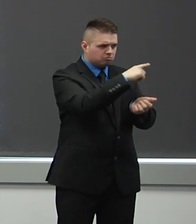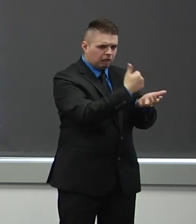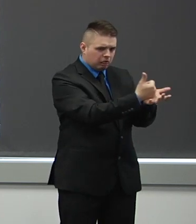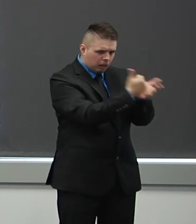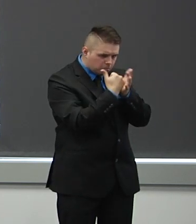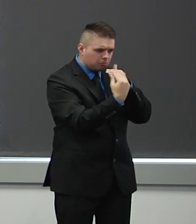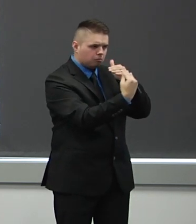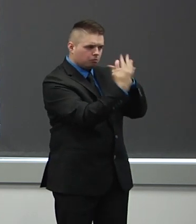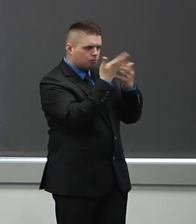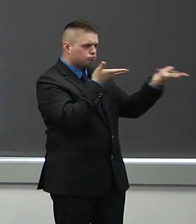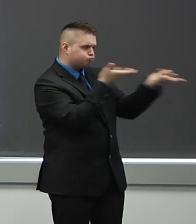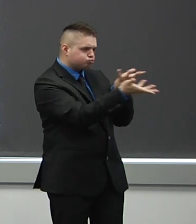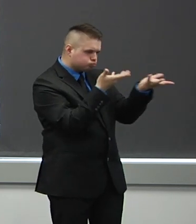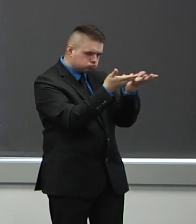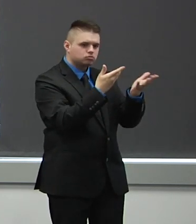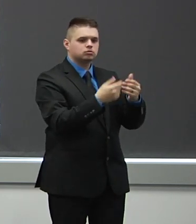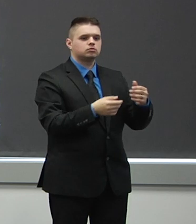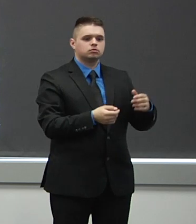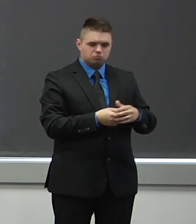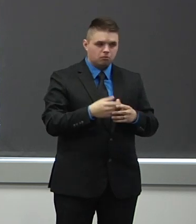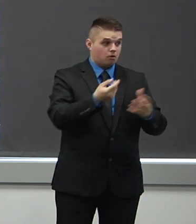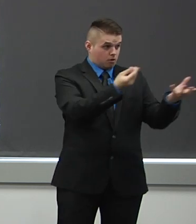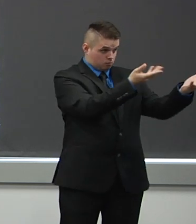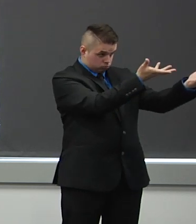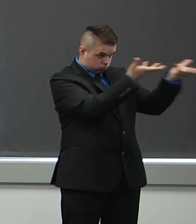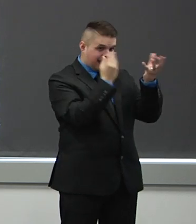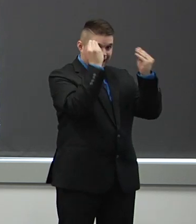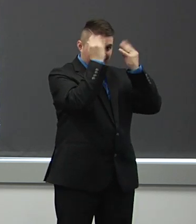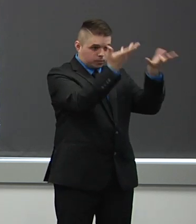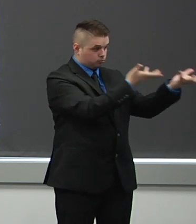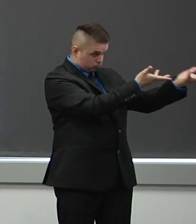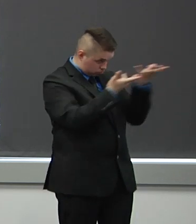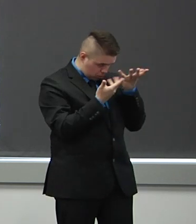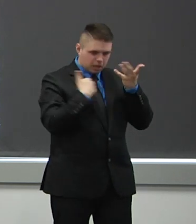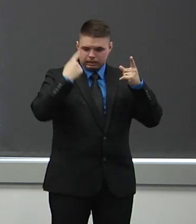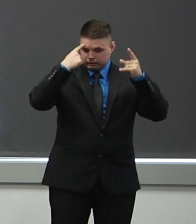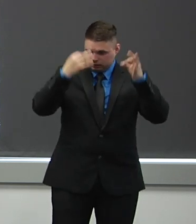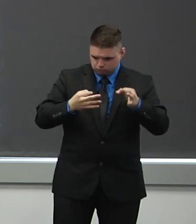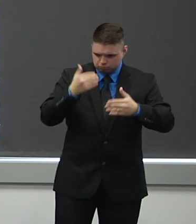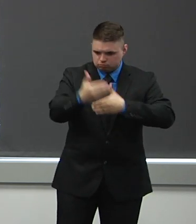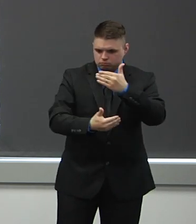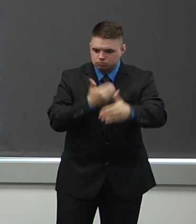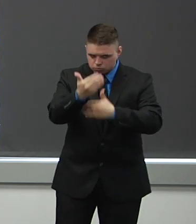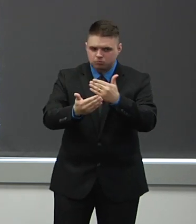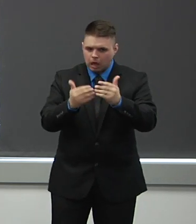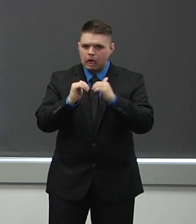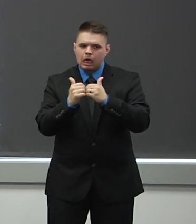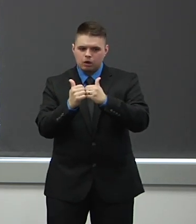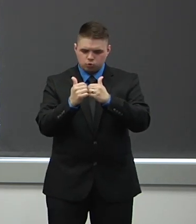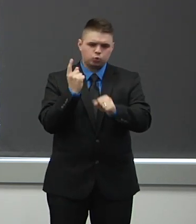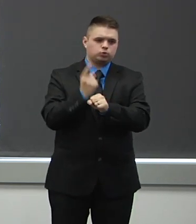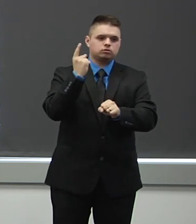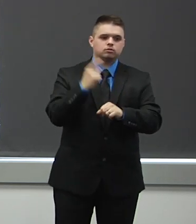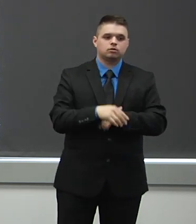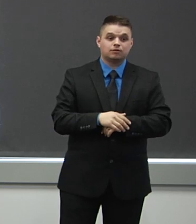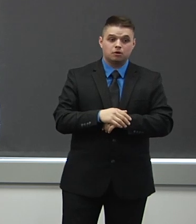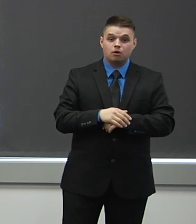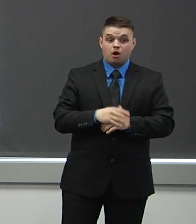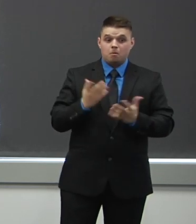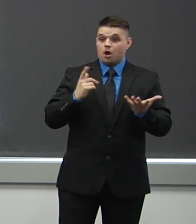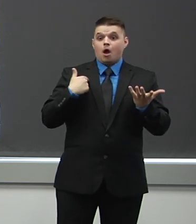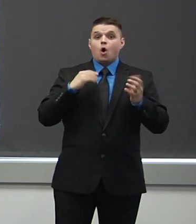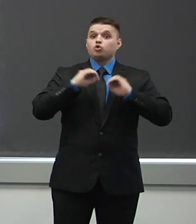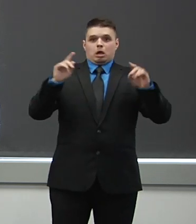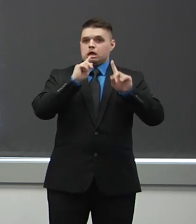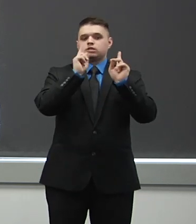decision-making in terms of how do we move forward. As you know, there's no roadmap. None of us have ever